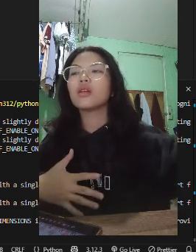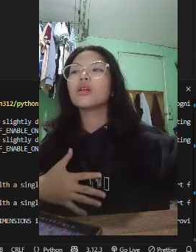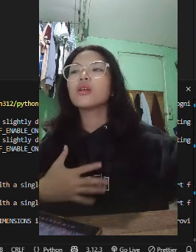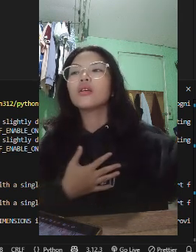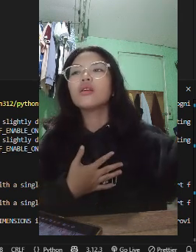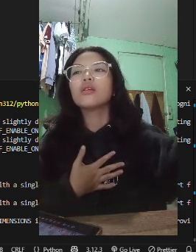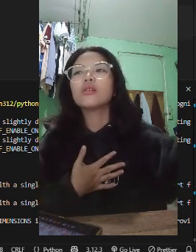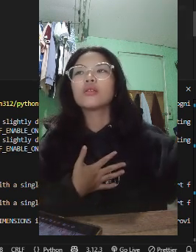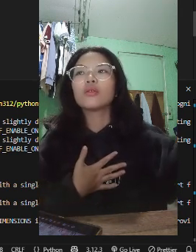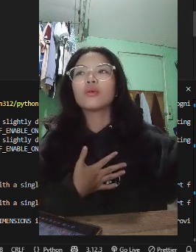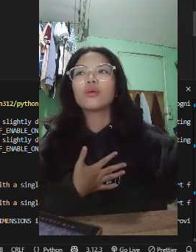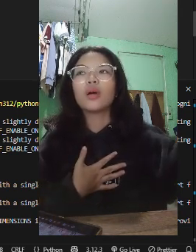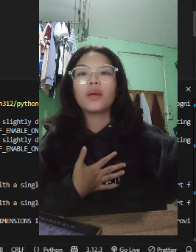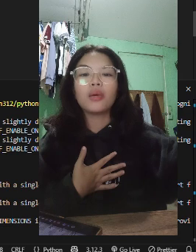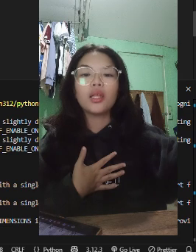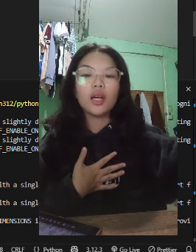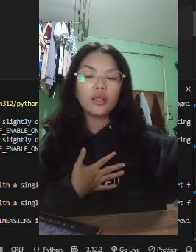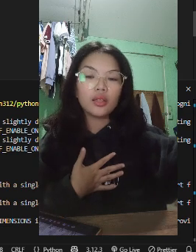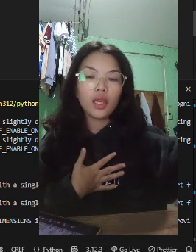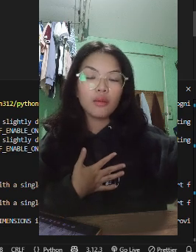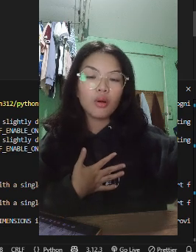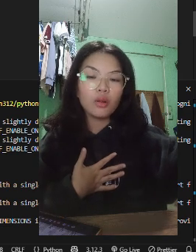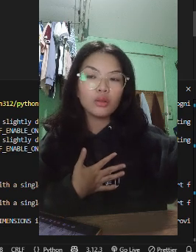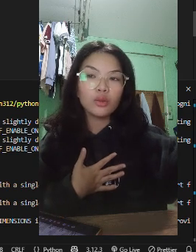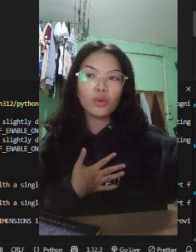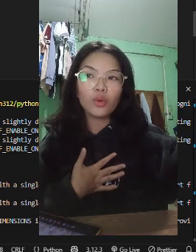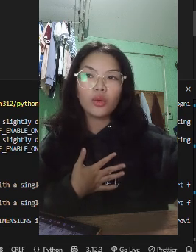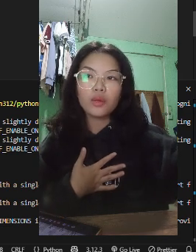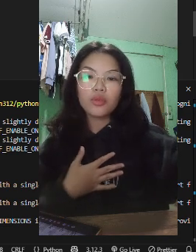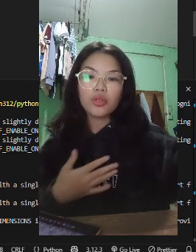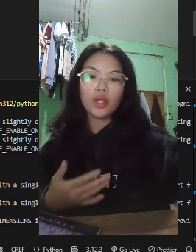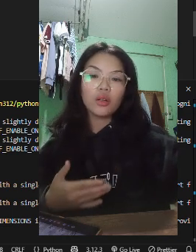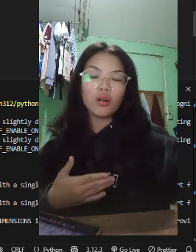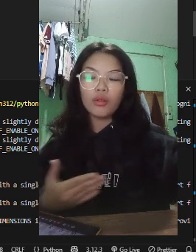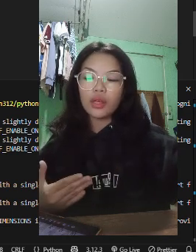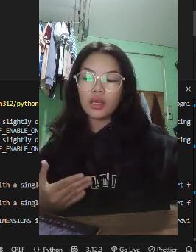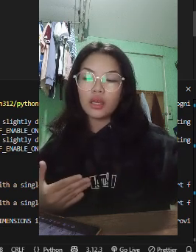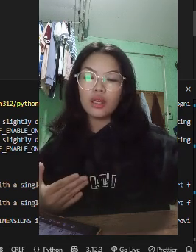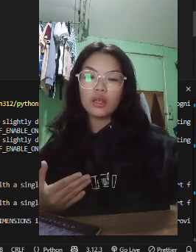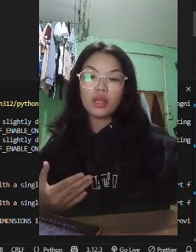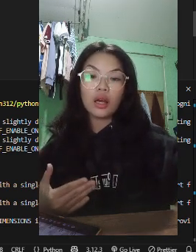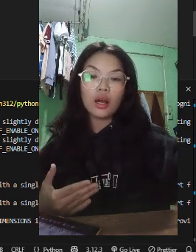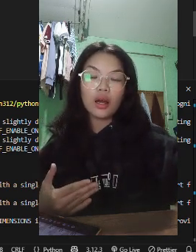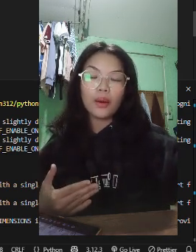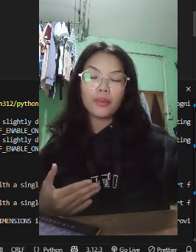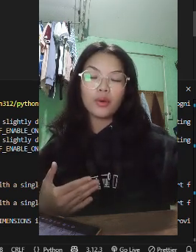technology. So, I may not able to demonstrate all the